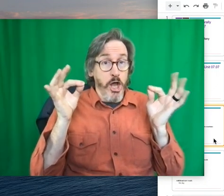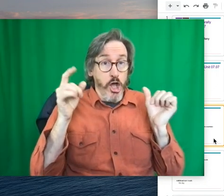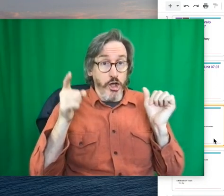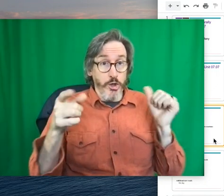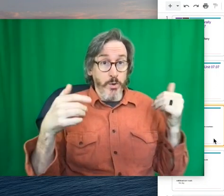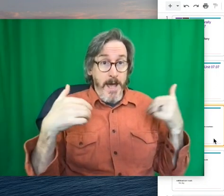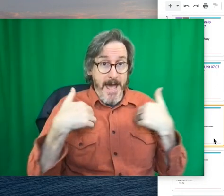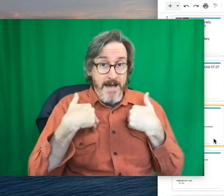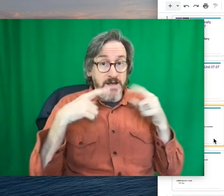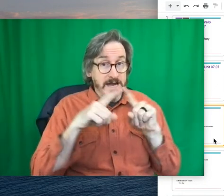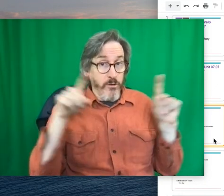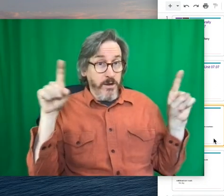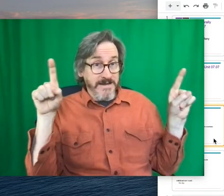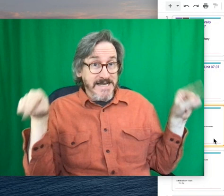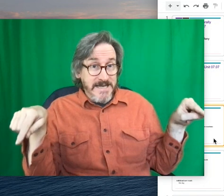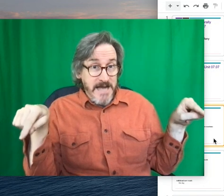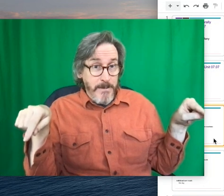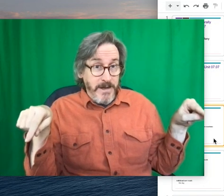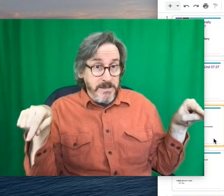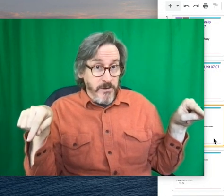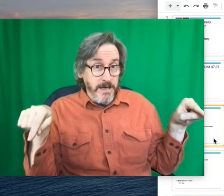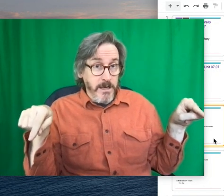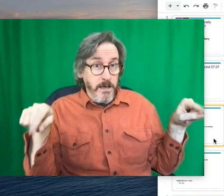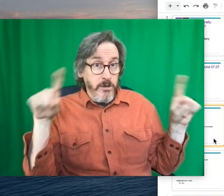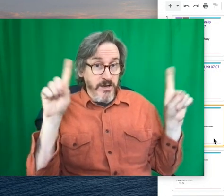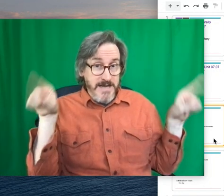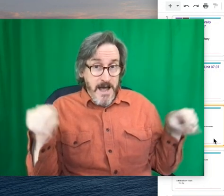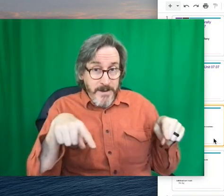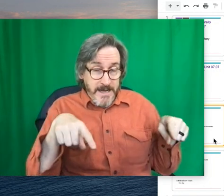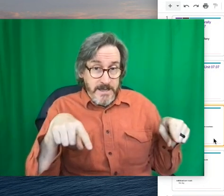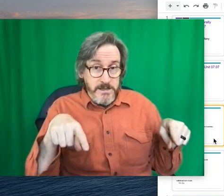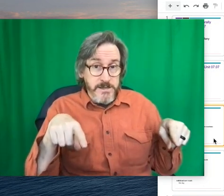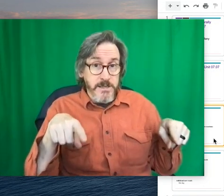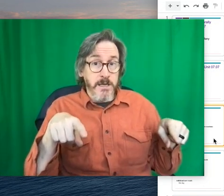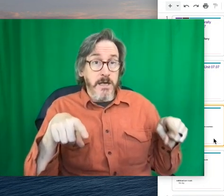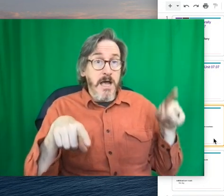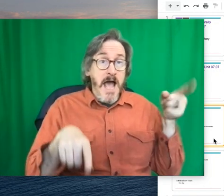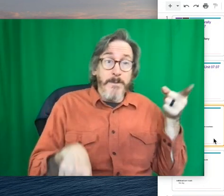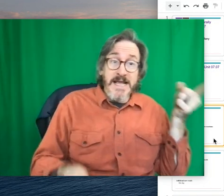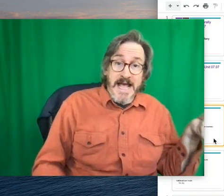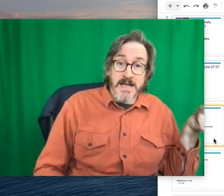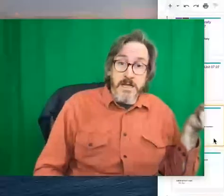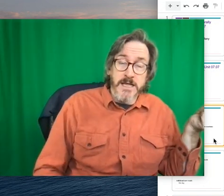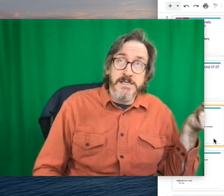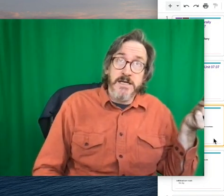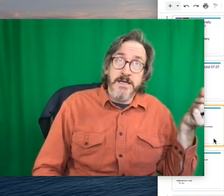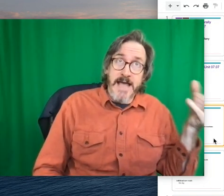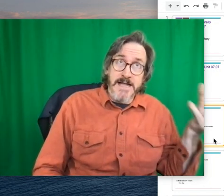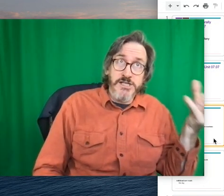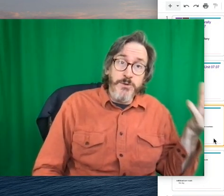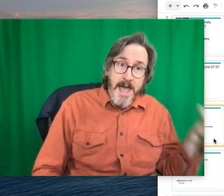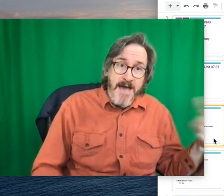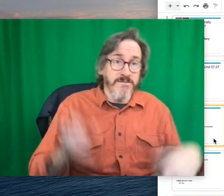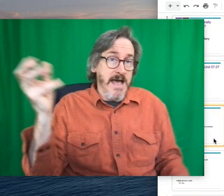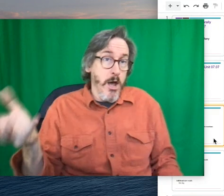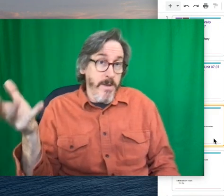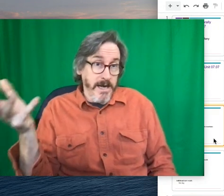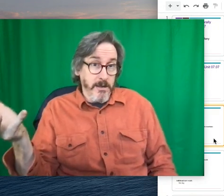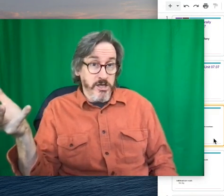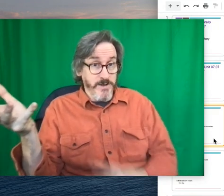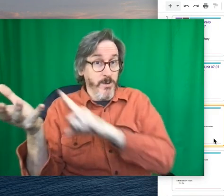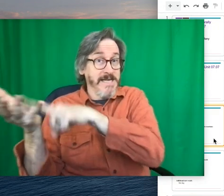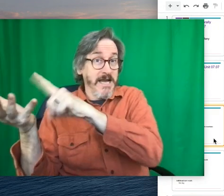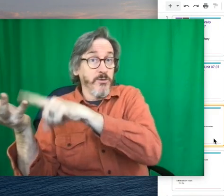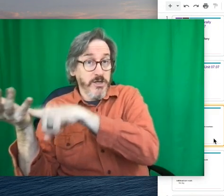and then you have, now that's the topics, right? The topic is how many cats you have, how